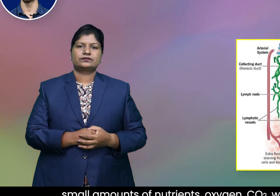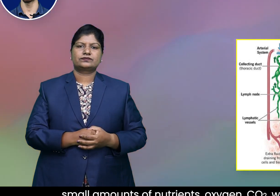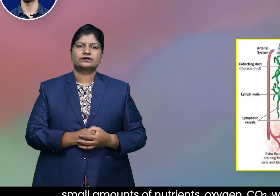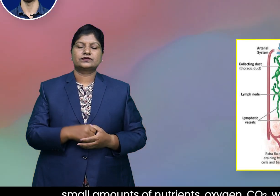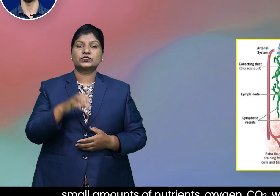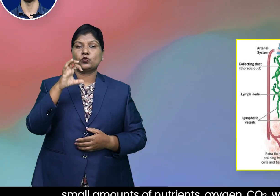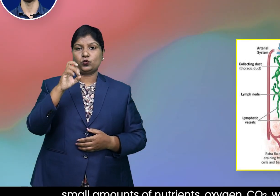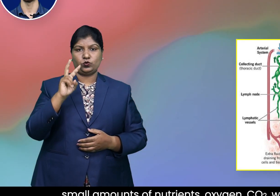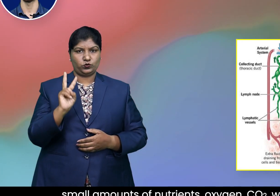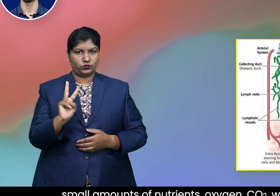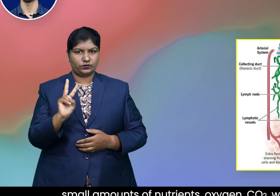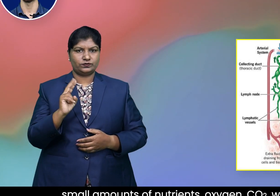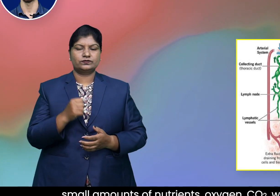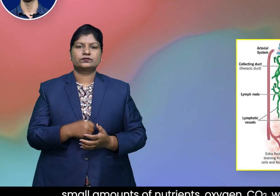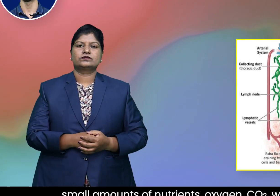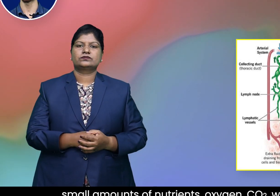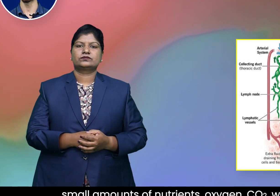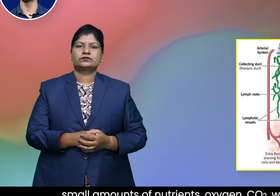Oxygen,